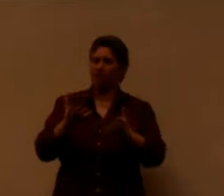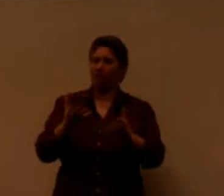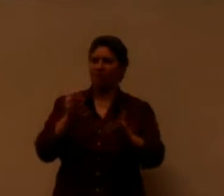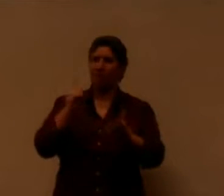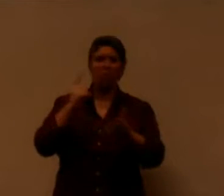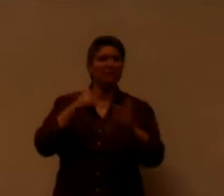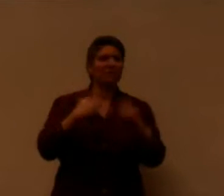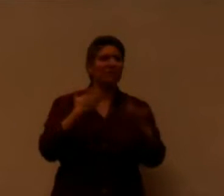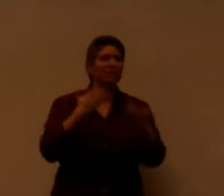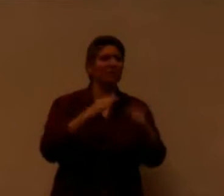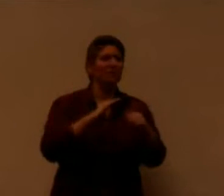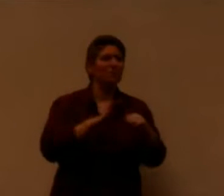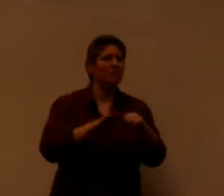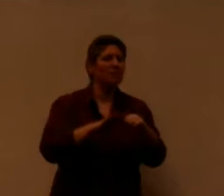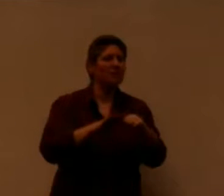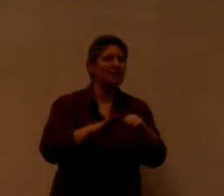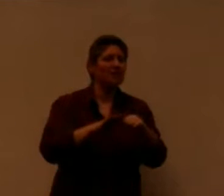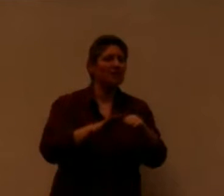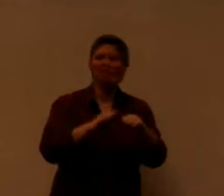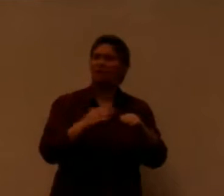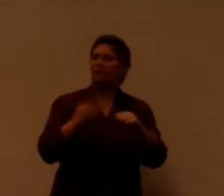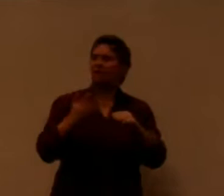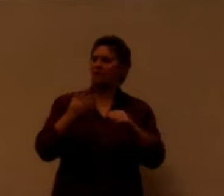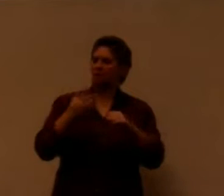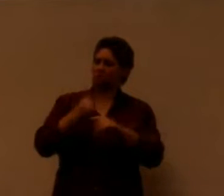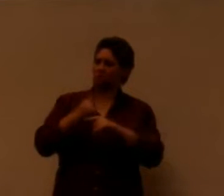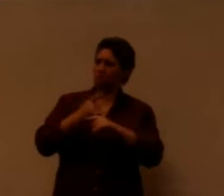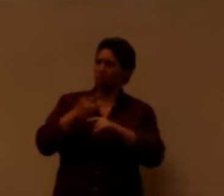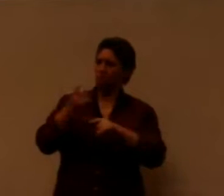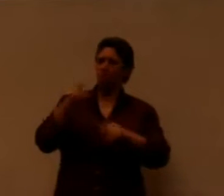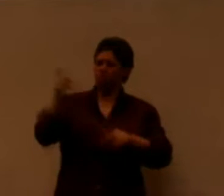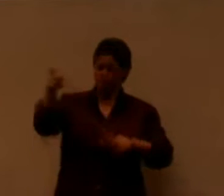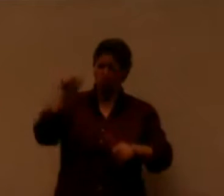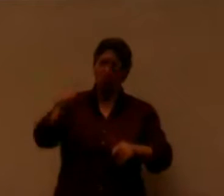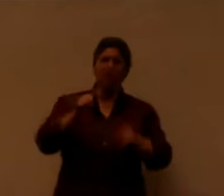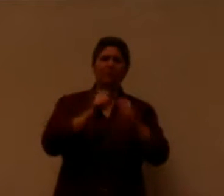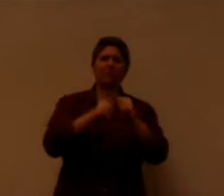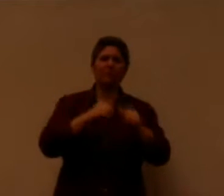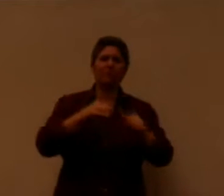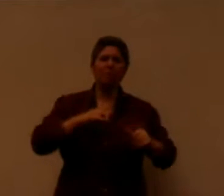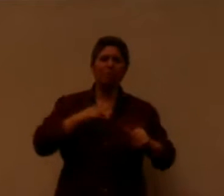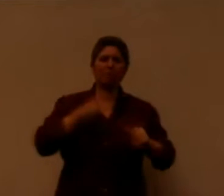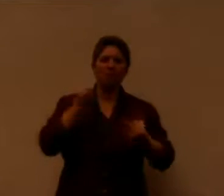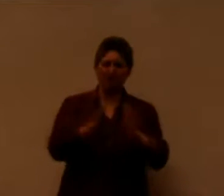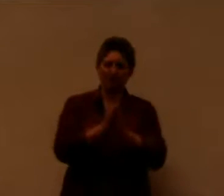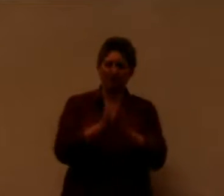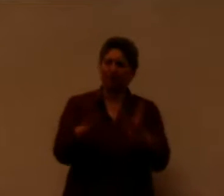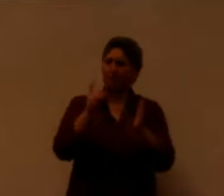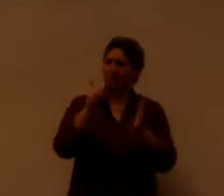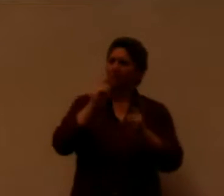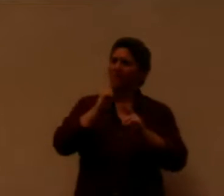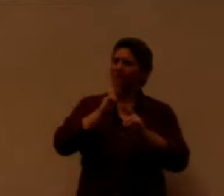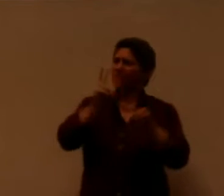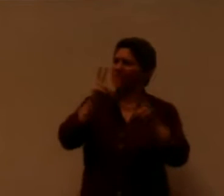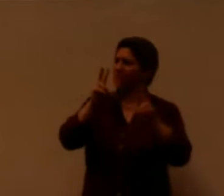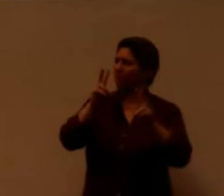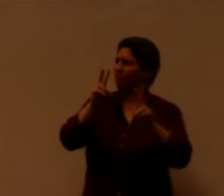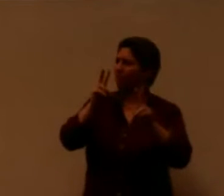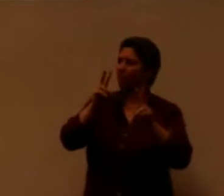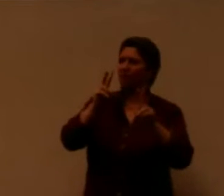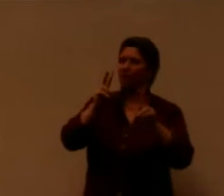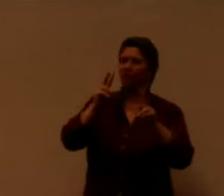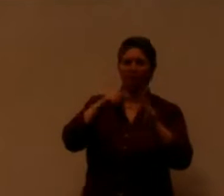organisations providing perhaps a kind of one-day training for people. Because you're right, the BDA already